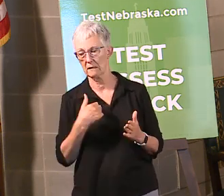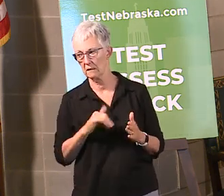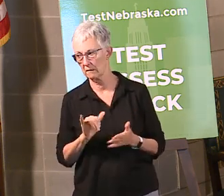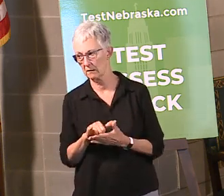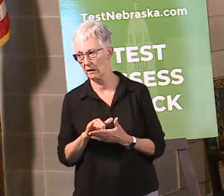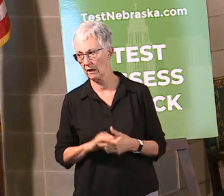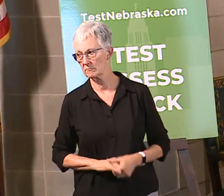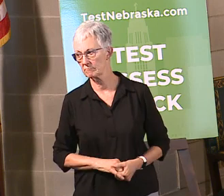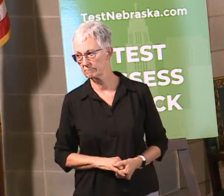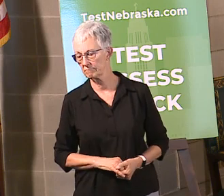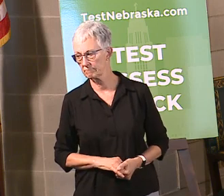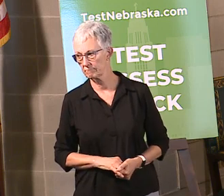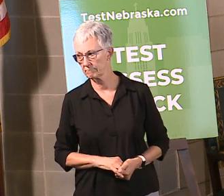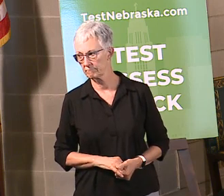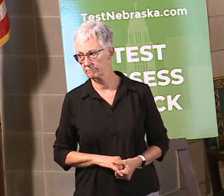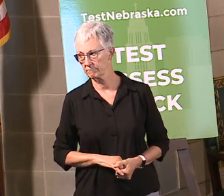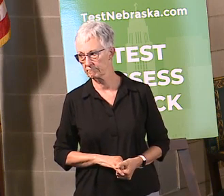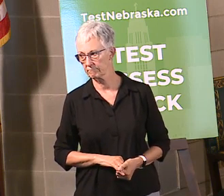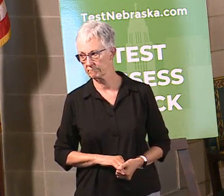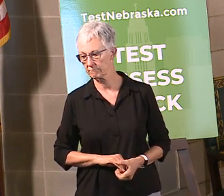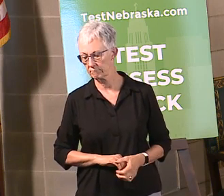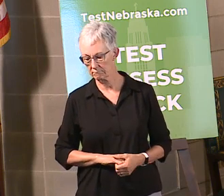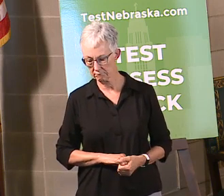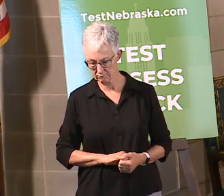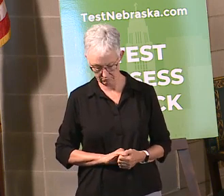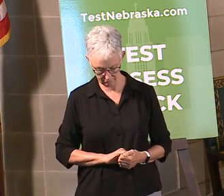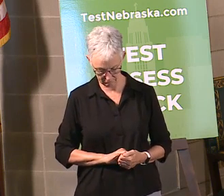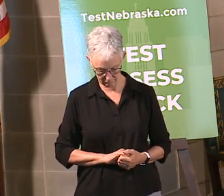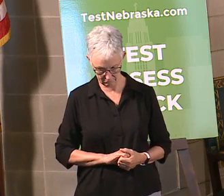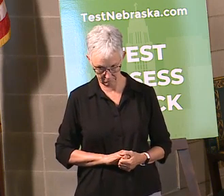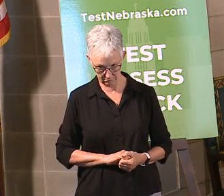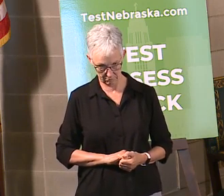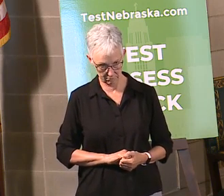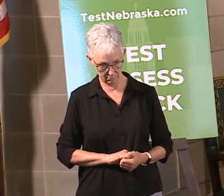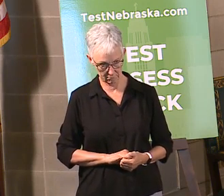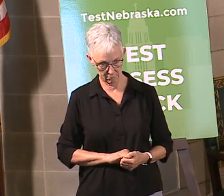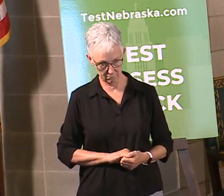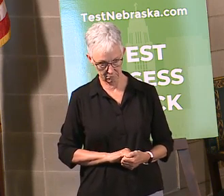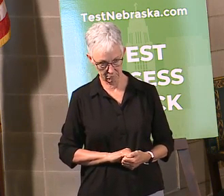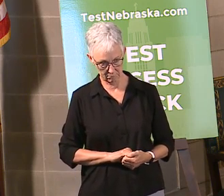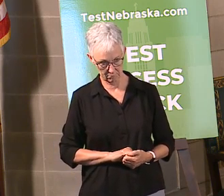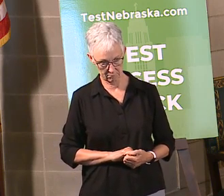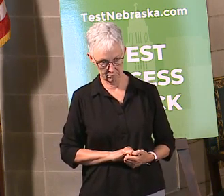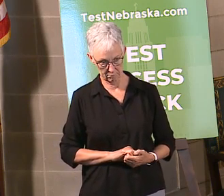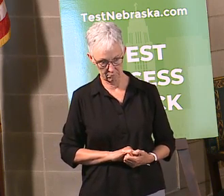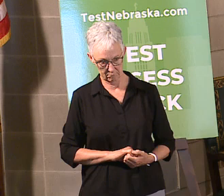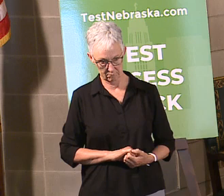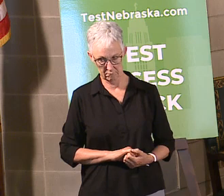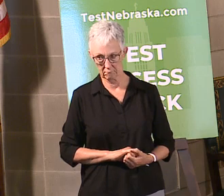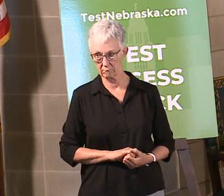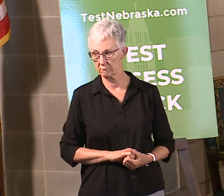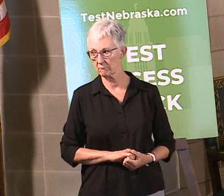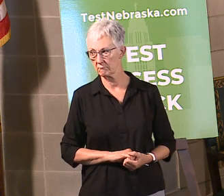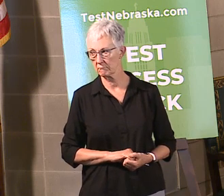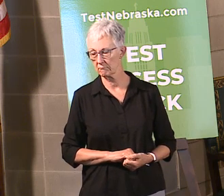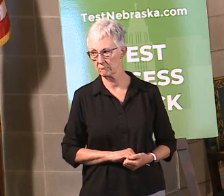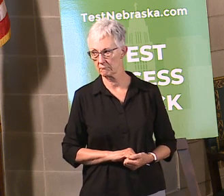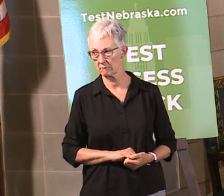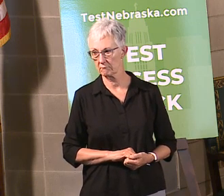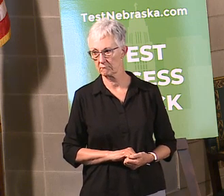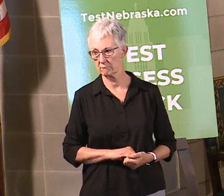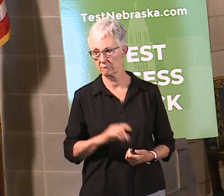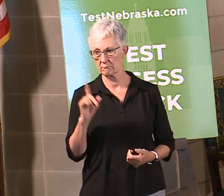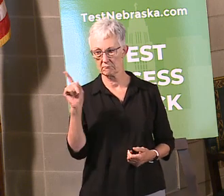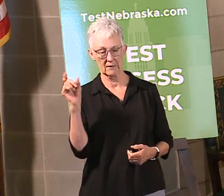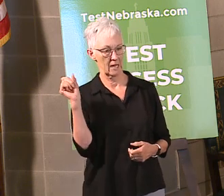called for coronavirus testing in all nursing homes and assisted living facilities. Is Nebraska close to testing staff and residents at all our